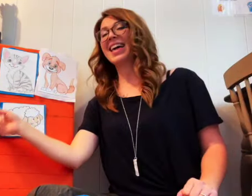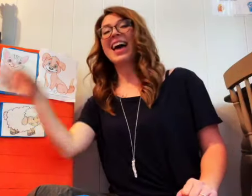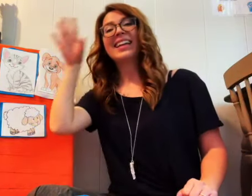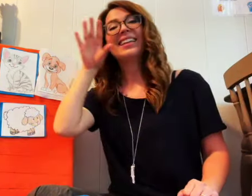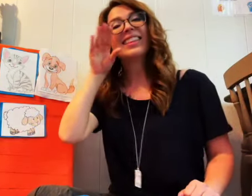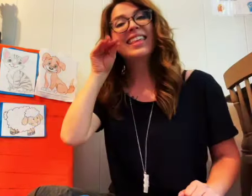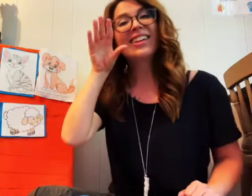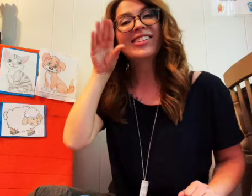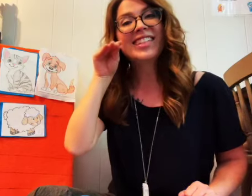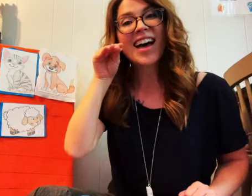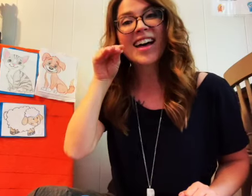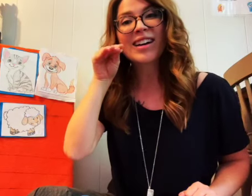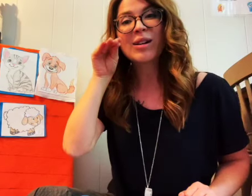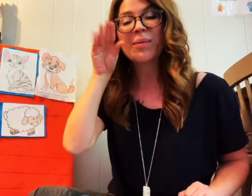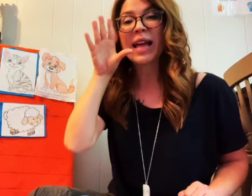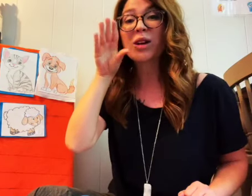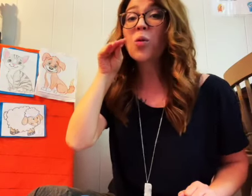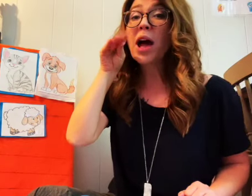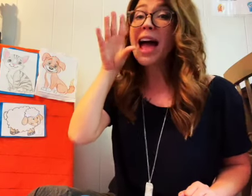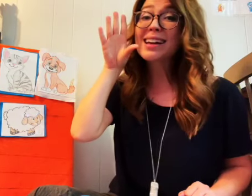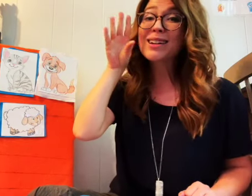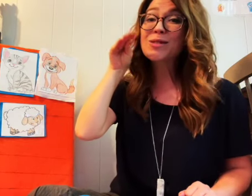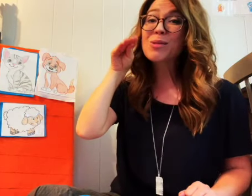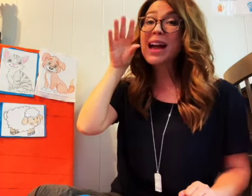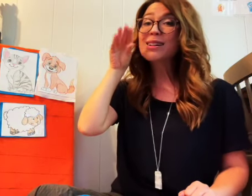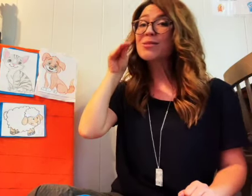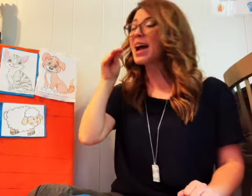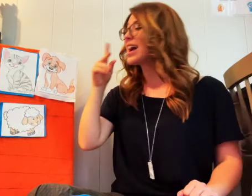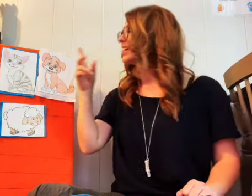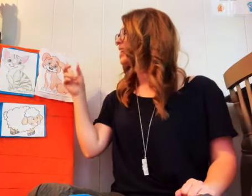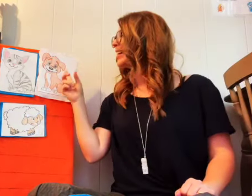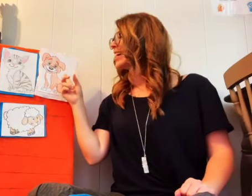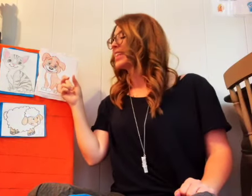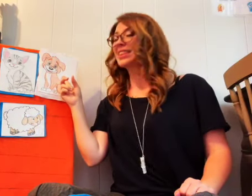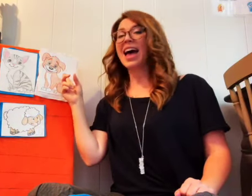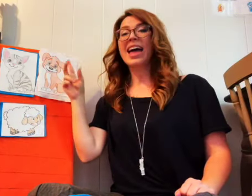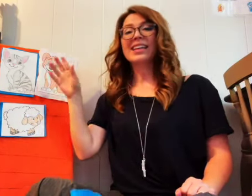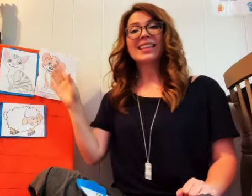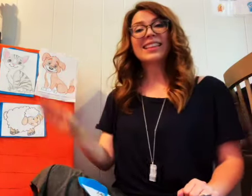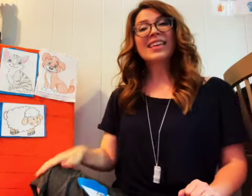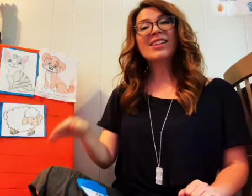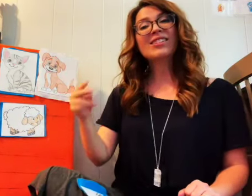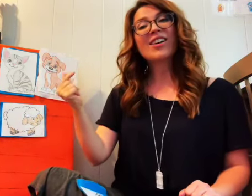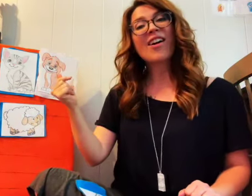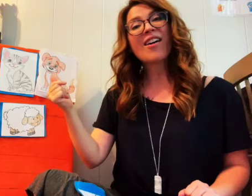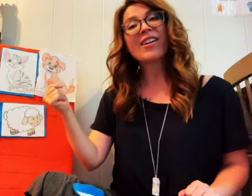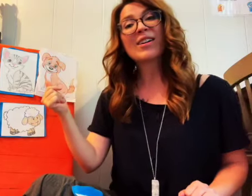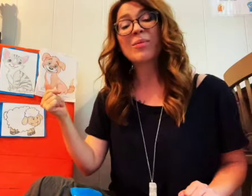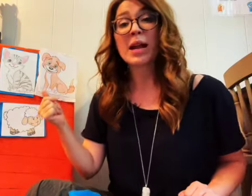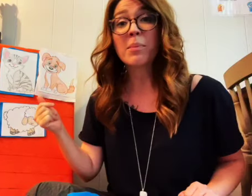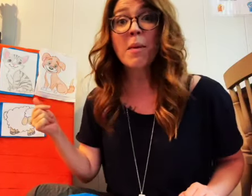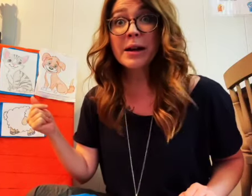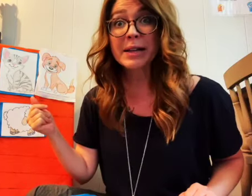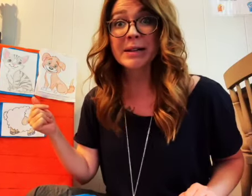That little duck went quack, quack, quack. That little dog went bark,